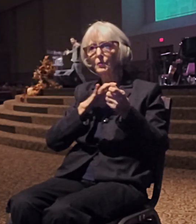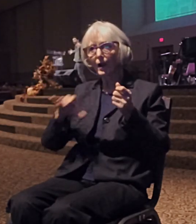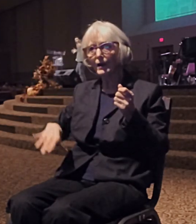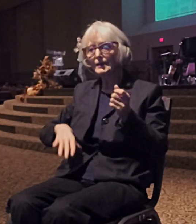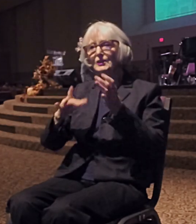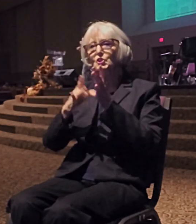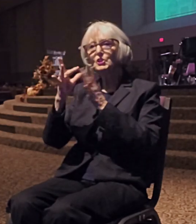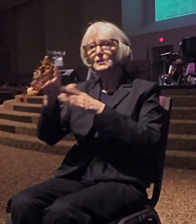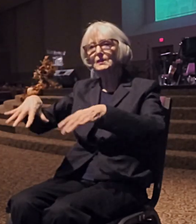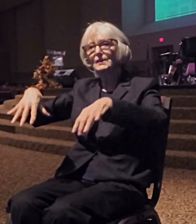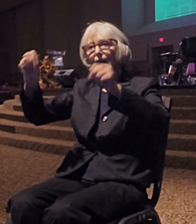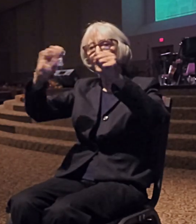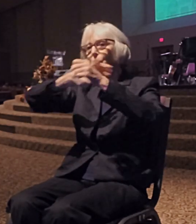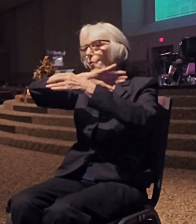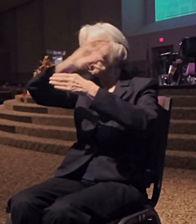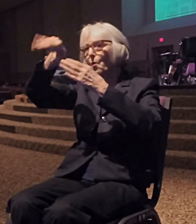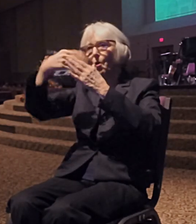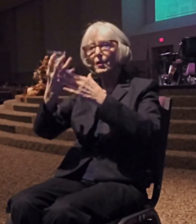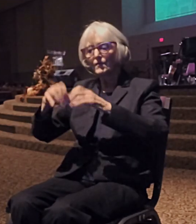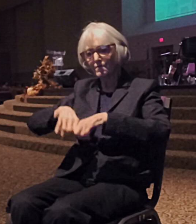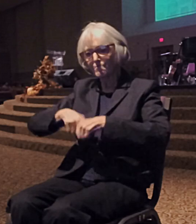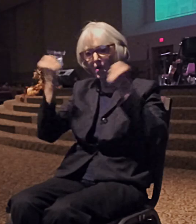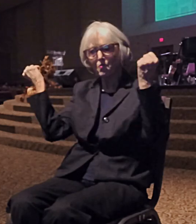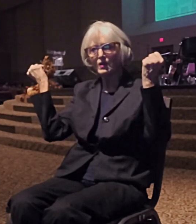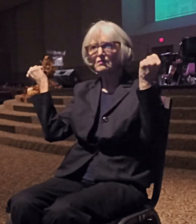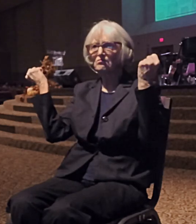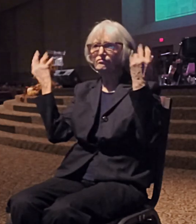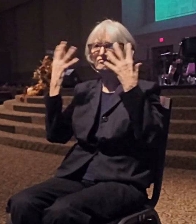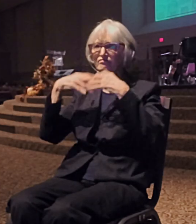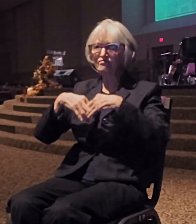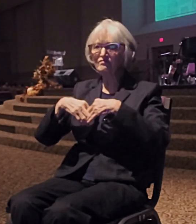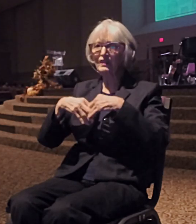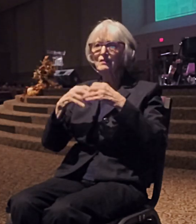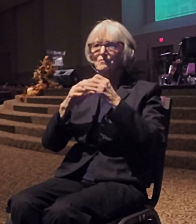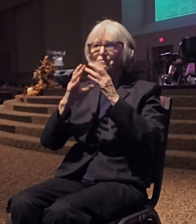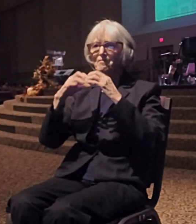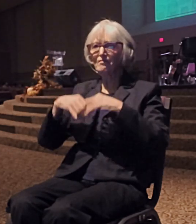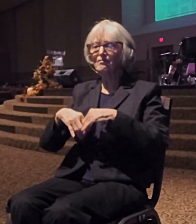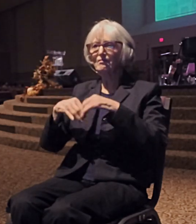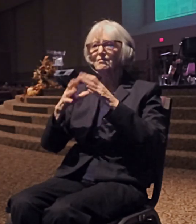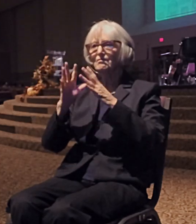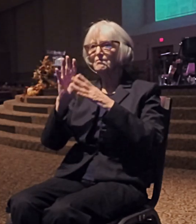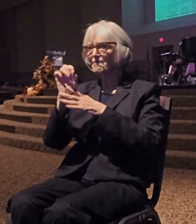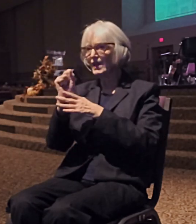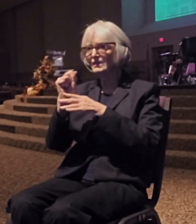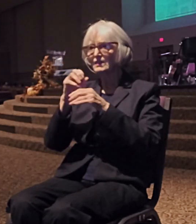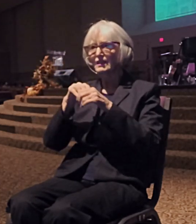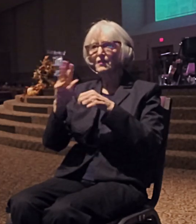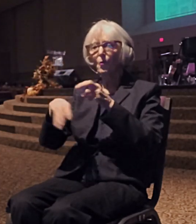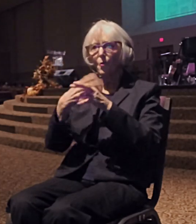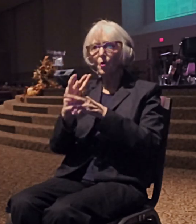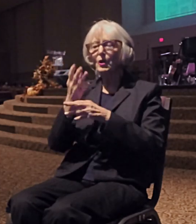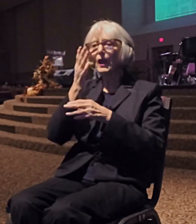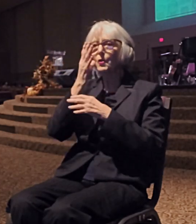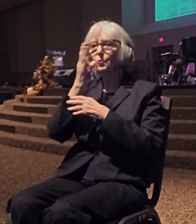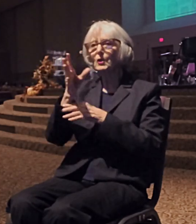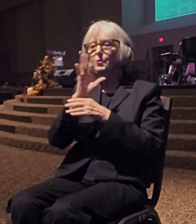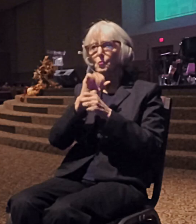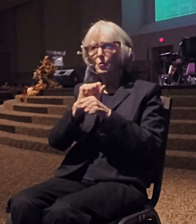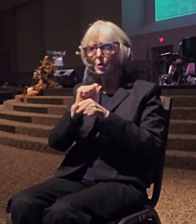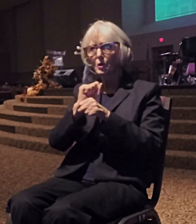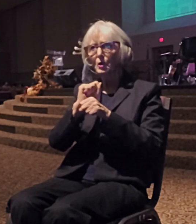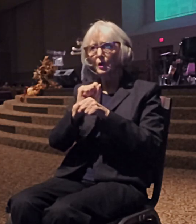taking all of the broken mess of this world, and he is going and he is